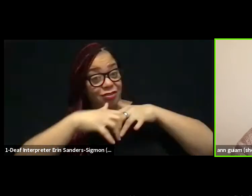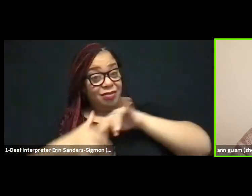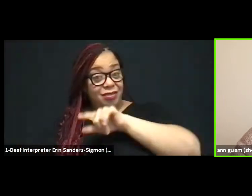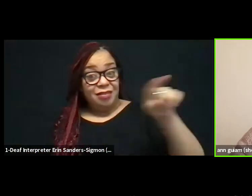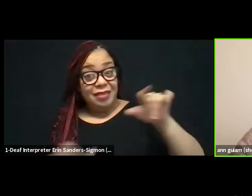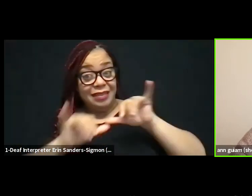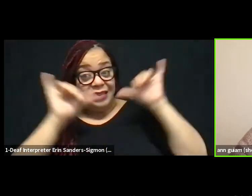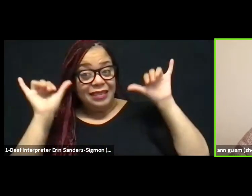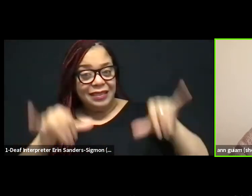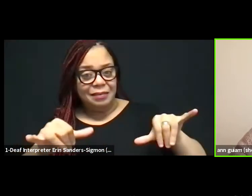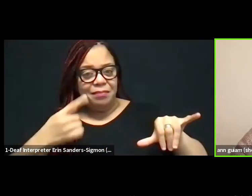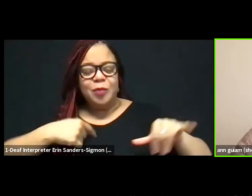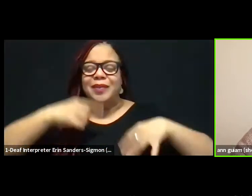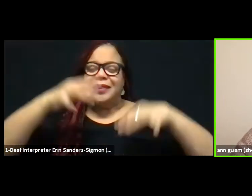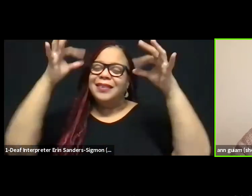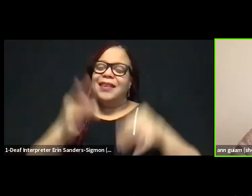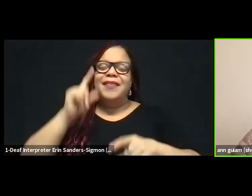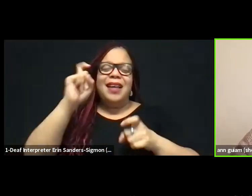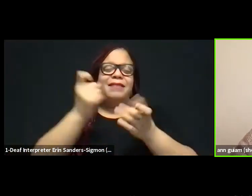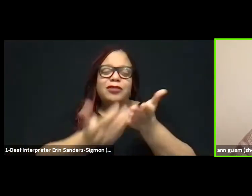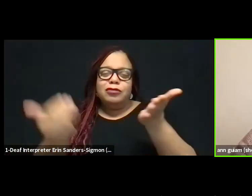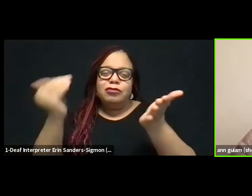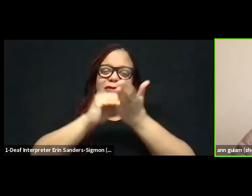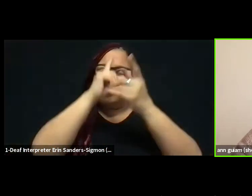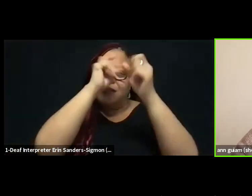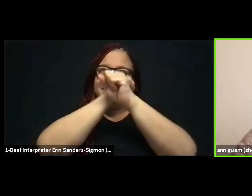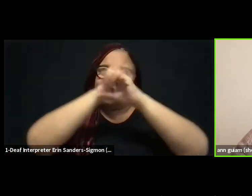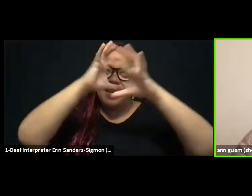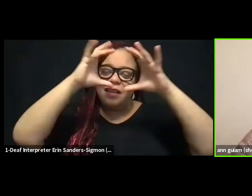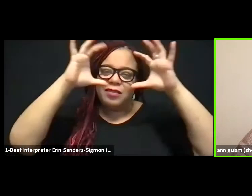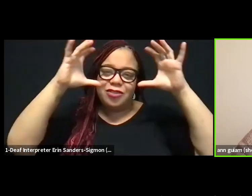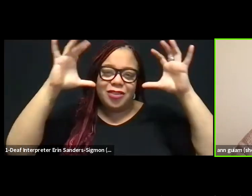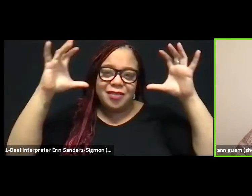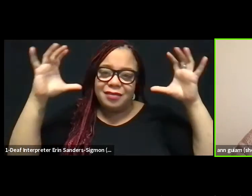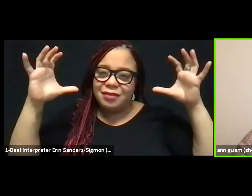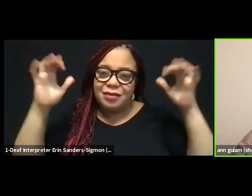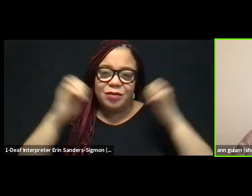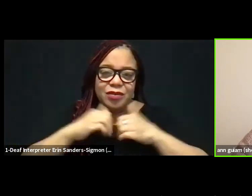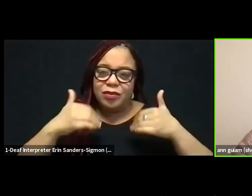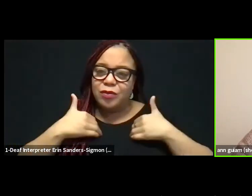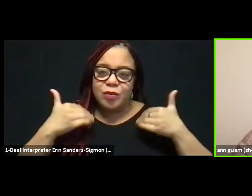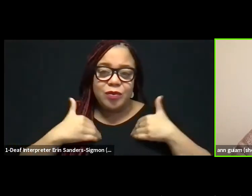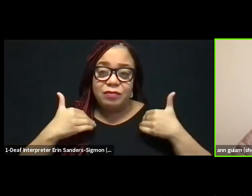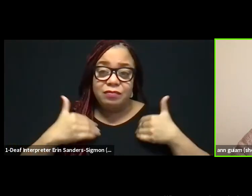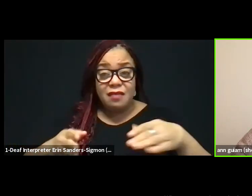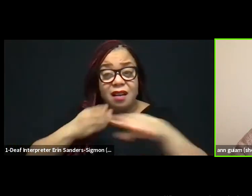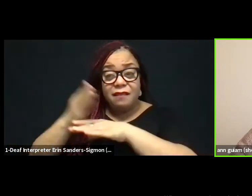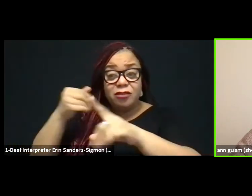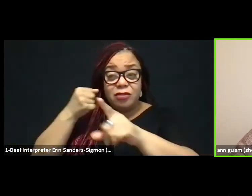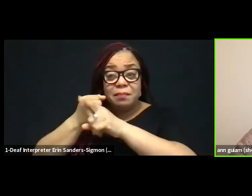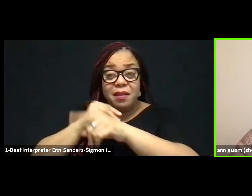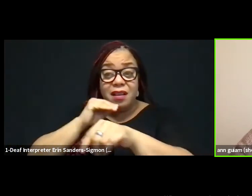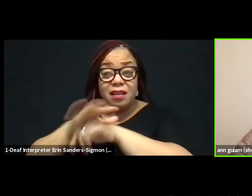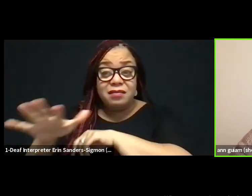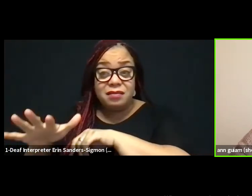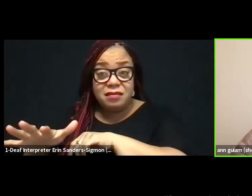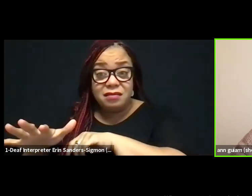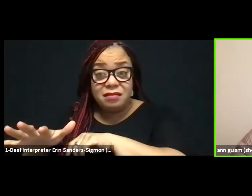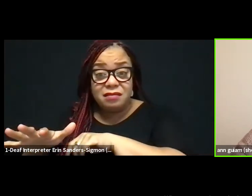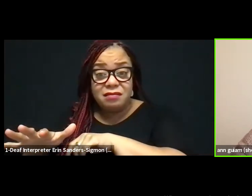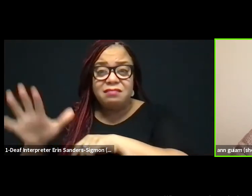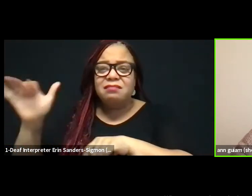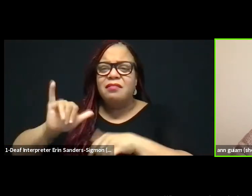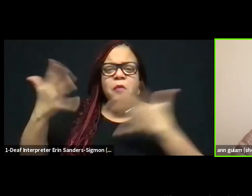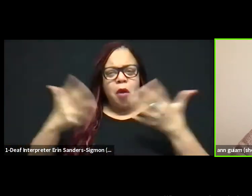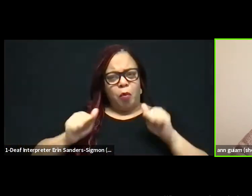impact, like, what can we do and what can we provide for youth to further support them with their needs and wants